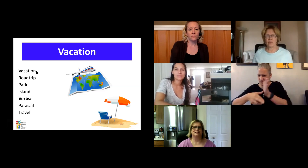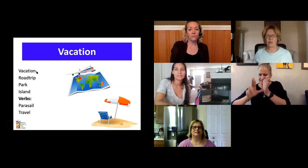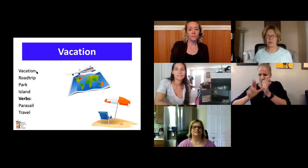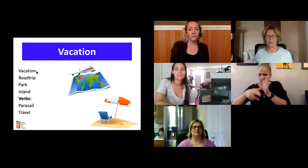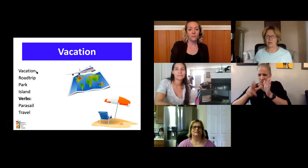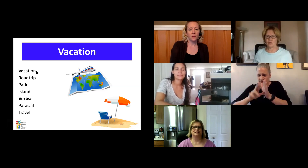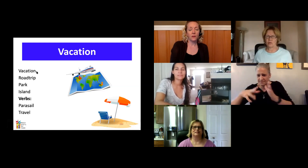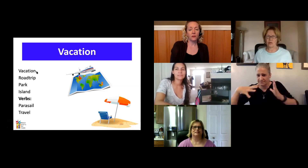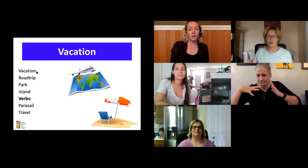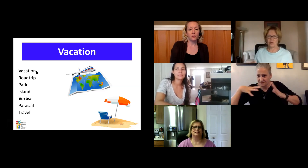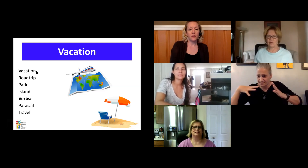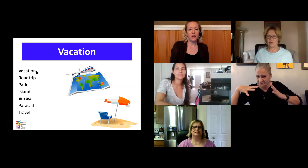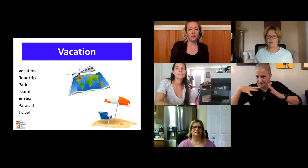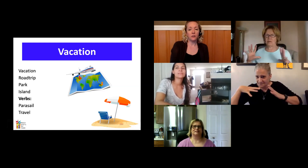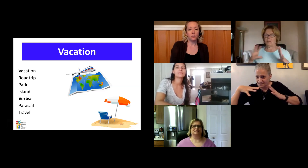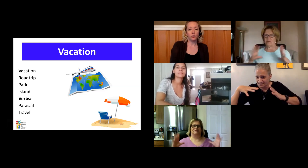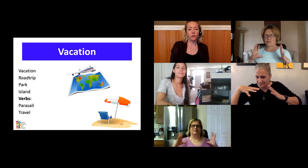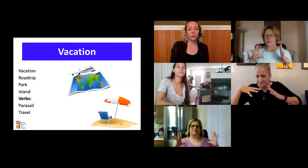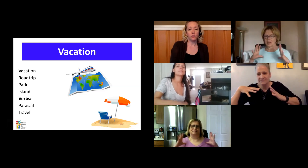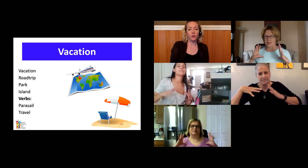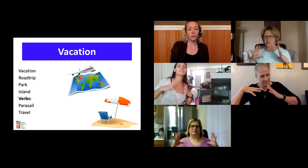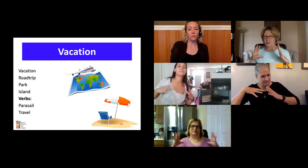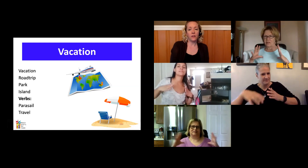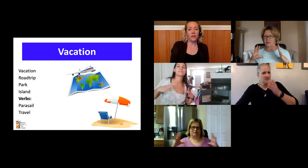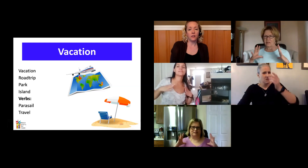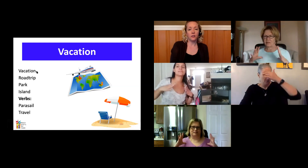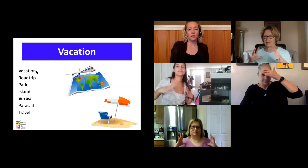Let's start with vacation. We'll do some review. Vacation.